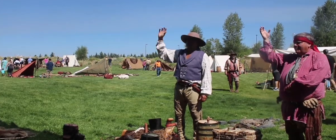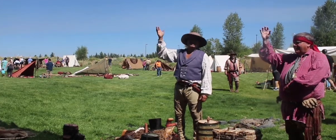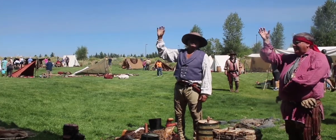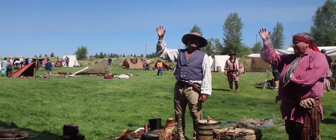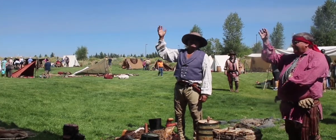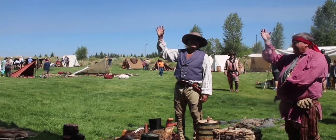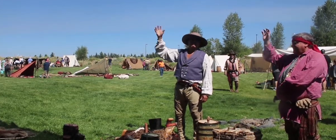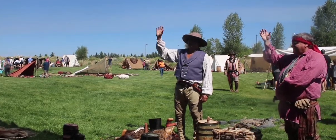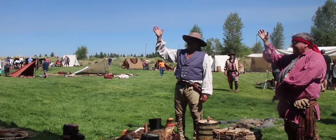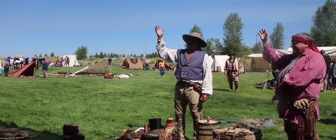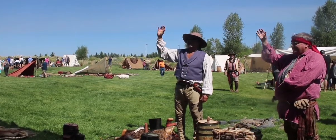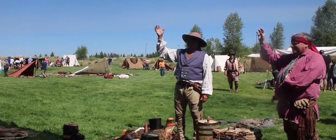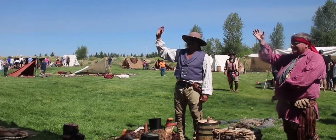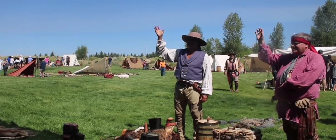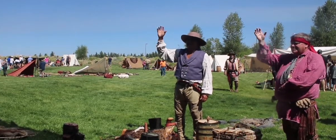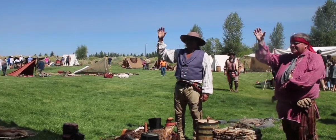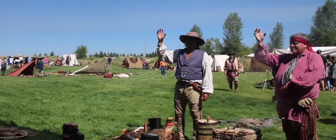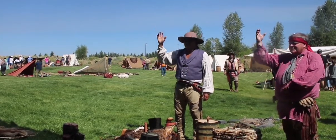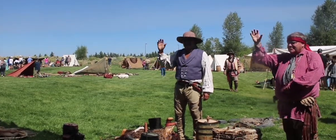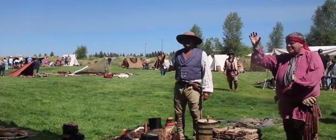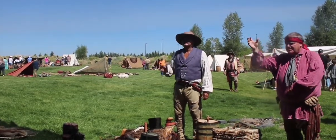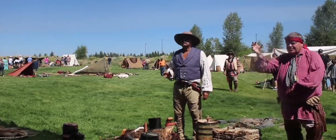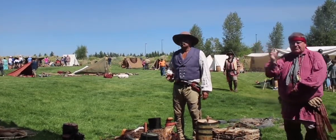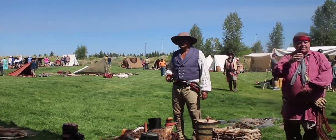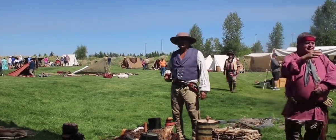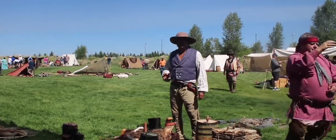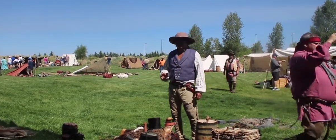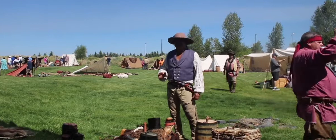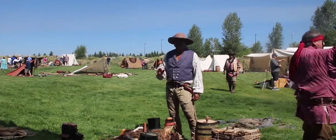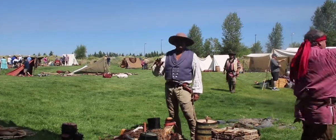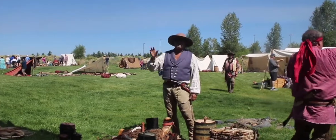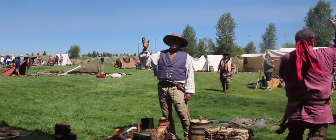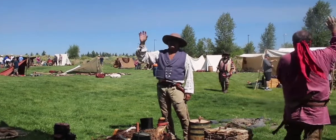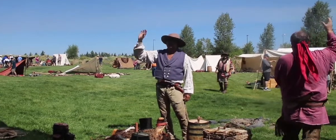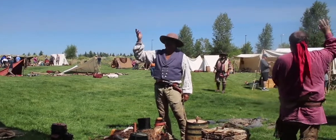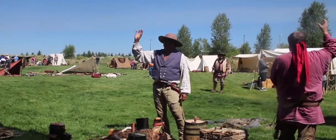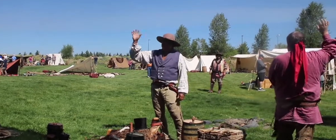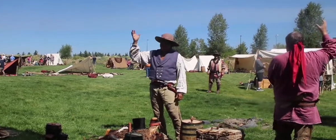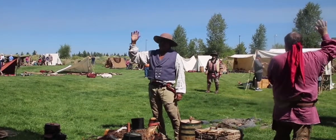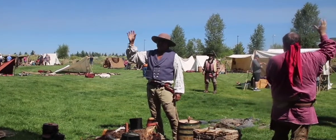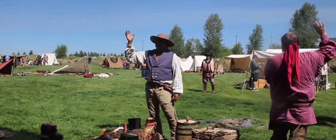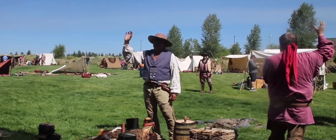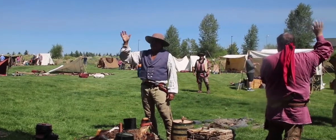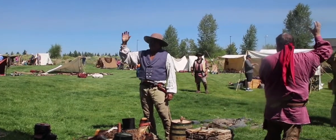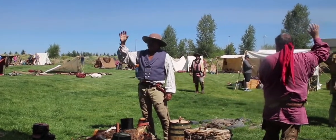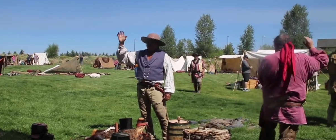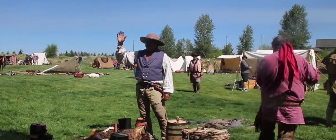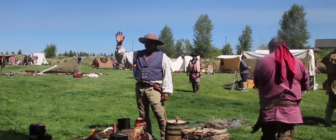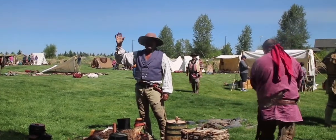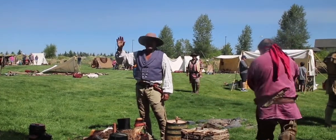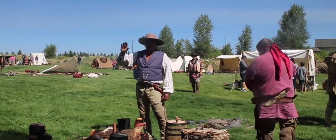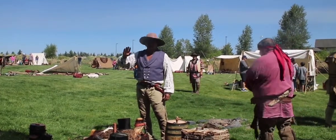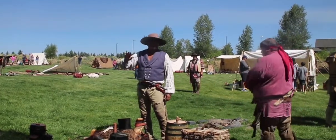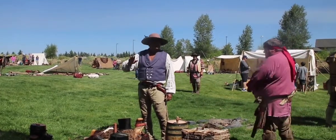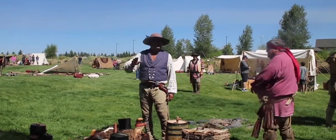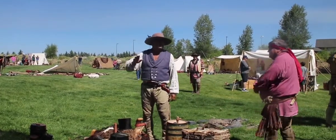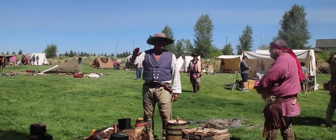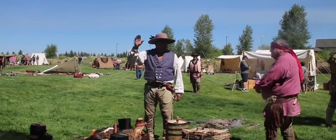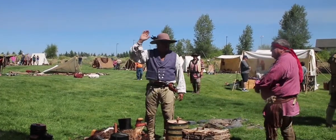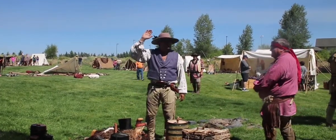sometimes it's the left, but it's the right hand, that means question. If you have a question, they used to do that. Just like how when you're in school, you used to